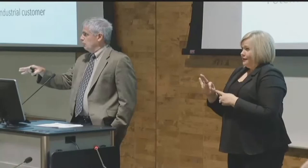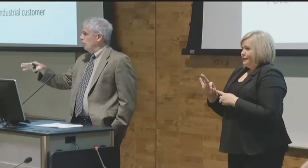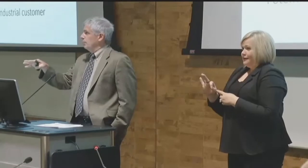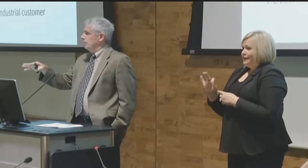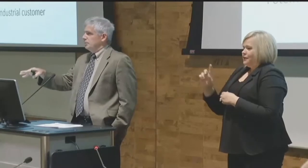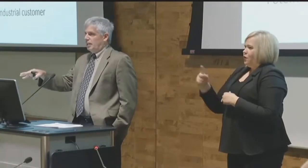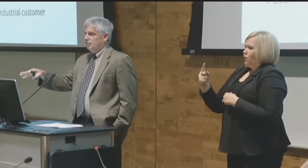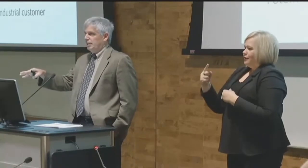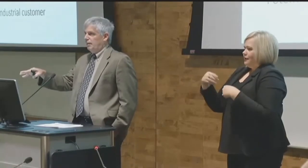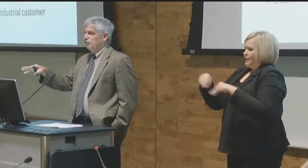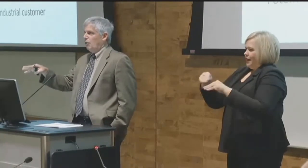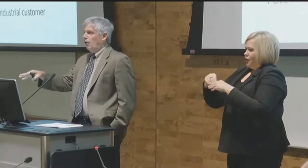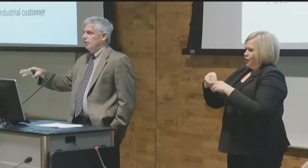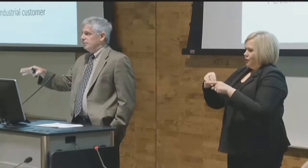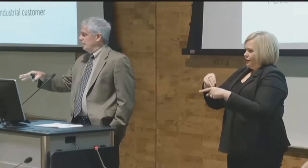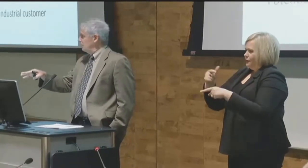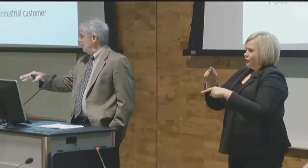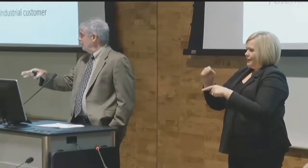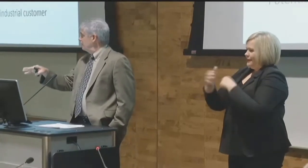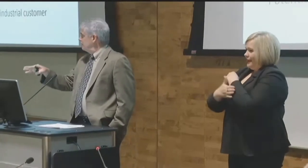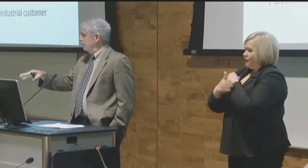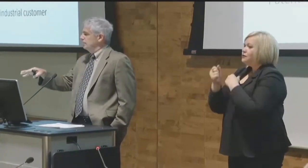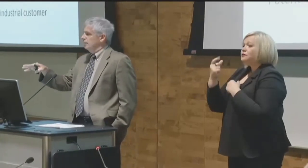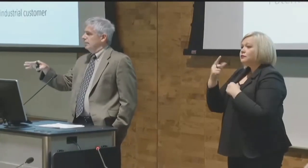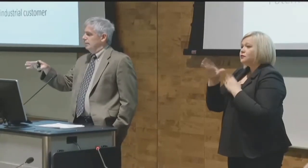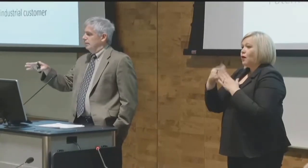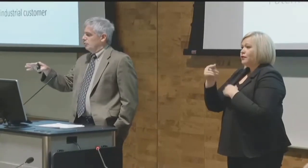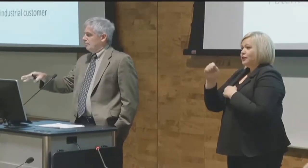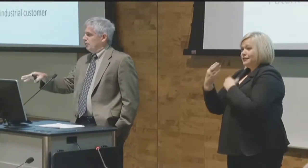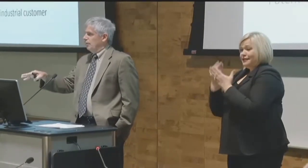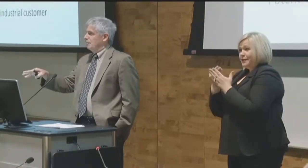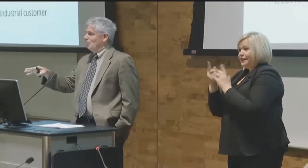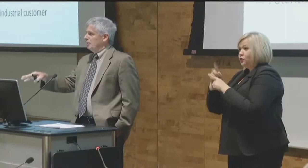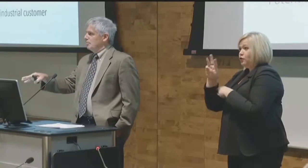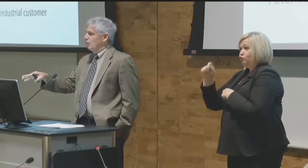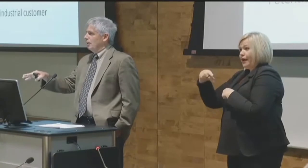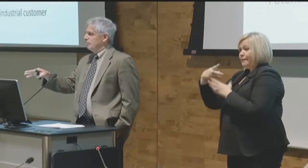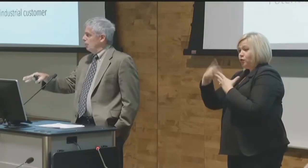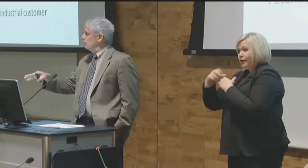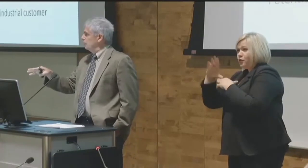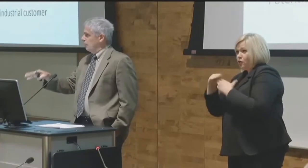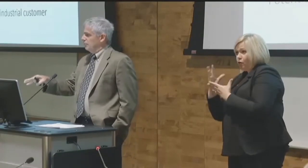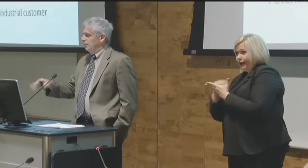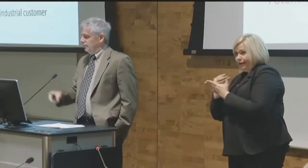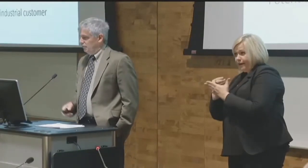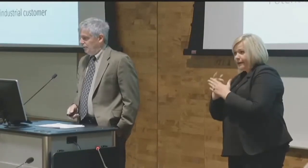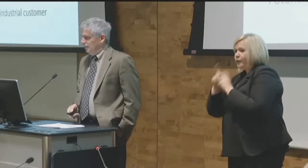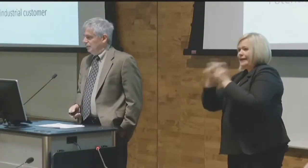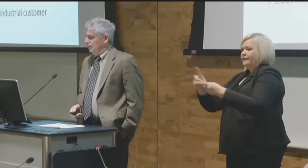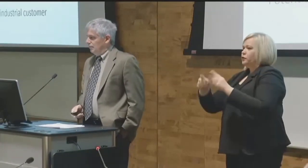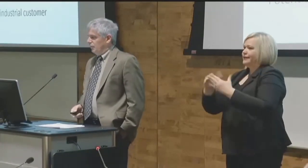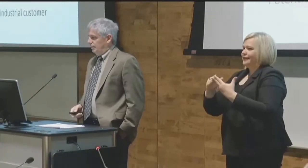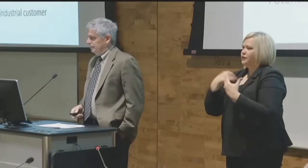buyer of water within Genesee County, so all of the Genesee County money to the RAP program, the low-income program, goes to the residents of the